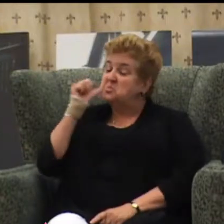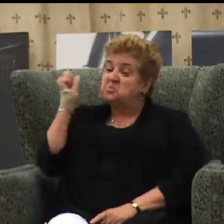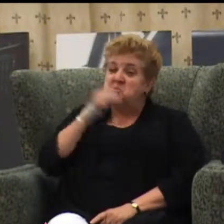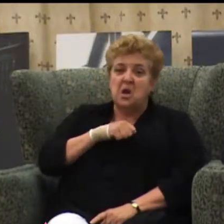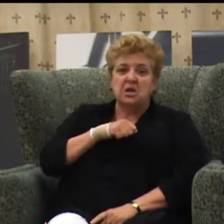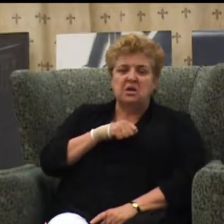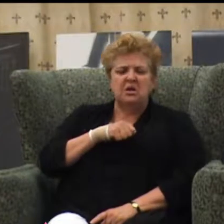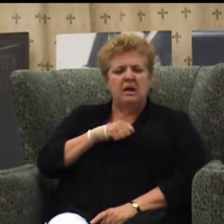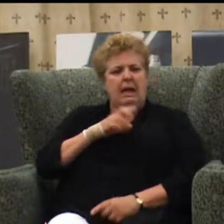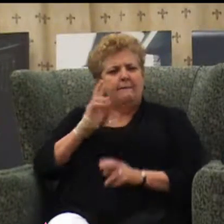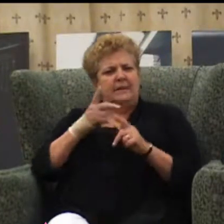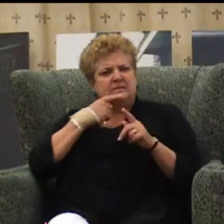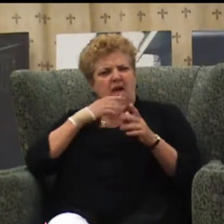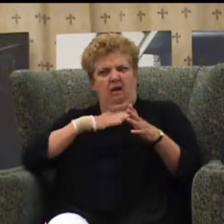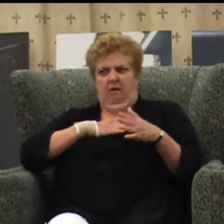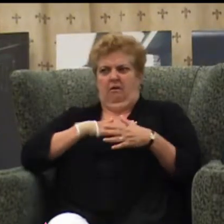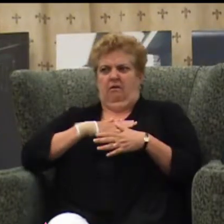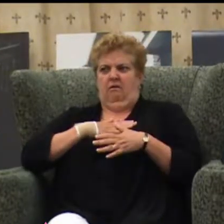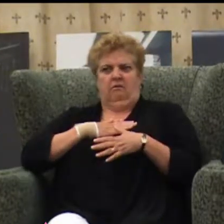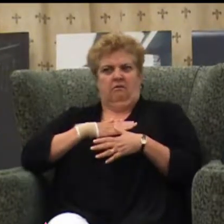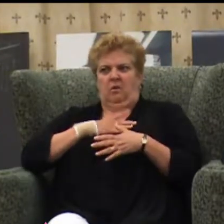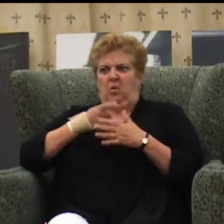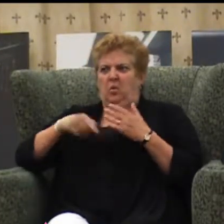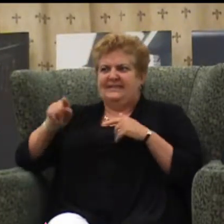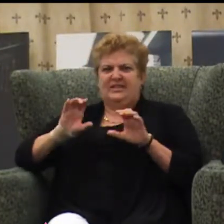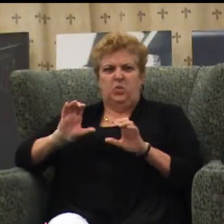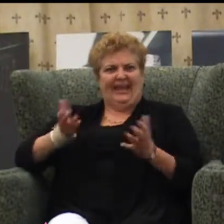is, "Oh my gosh, what's he doing here?"